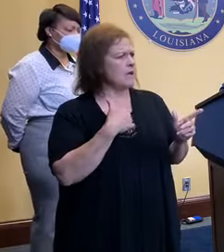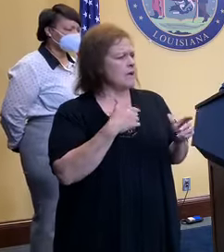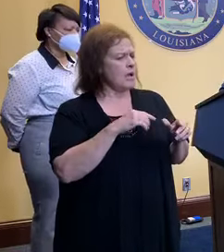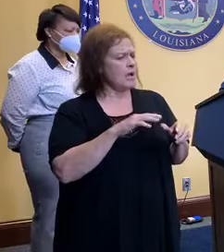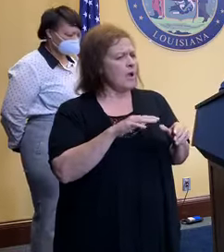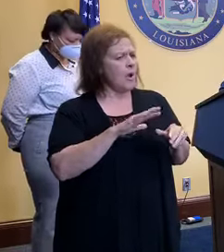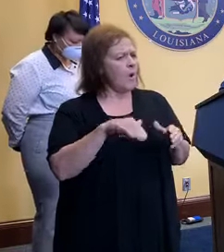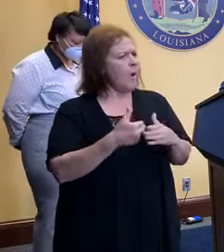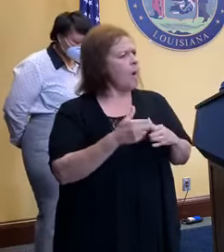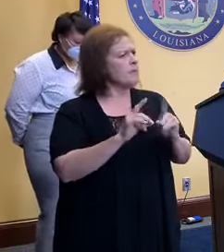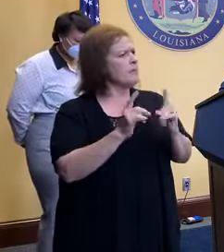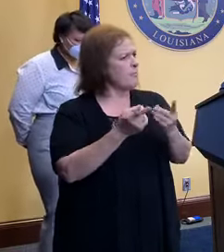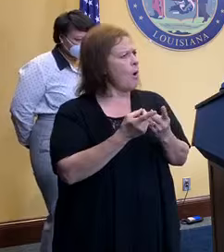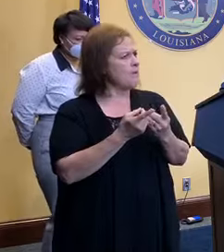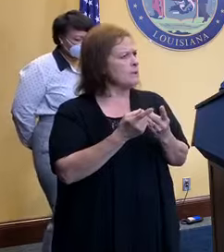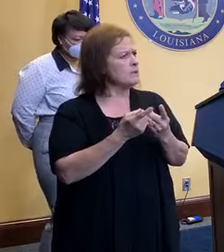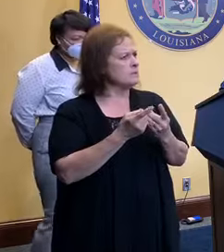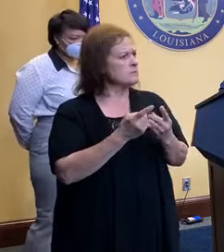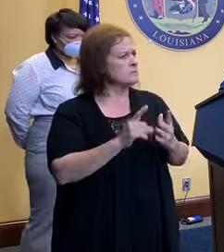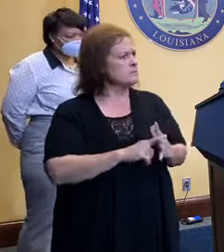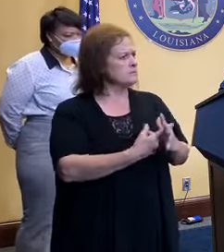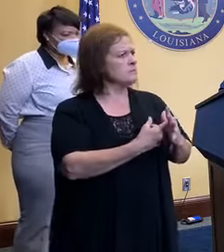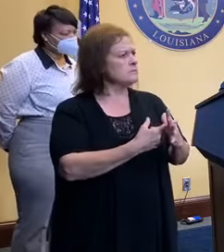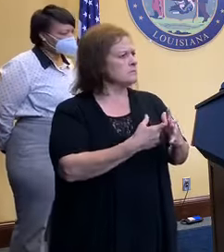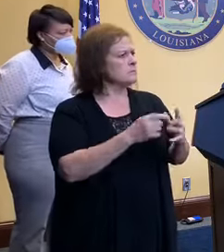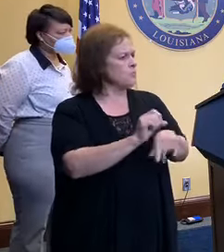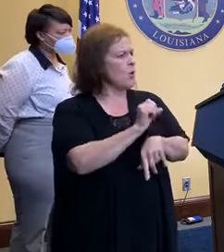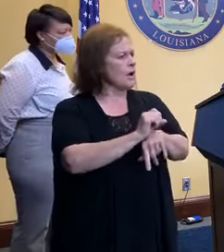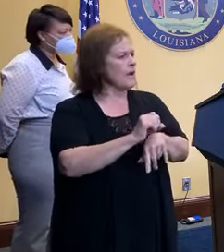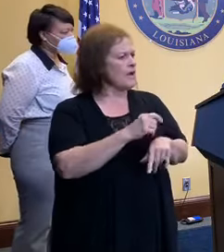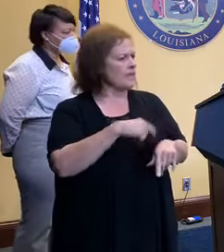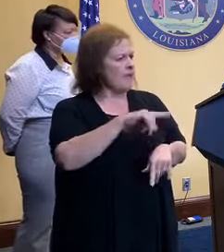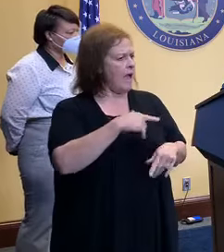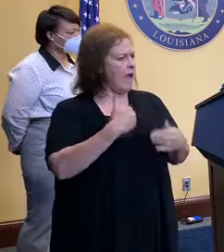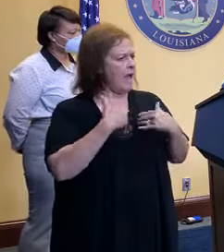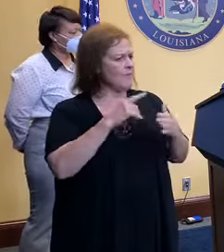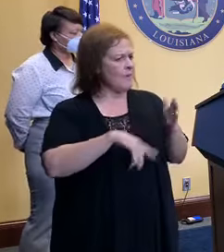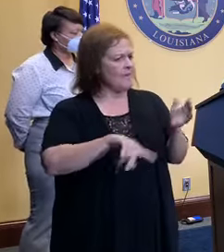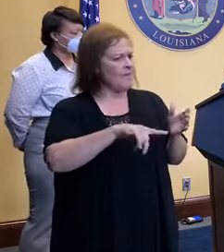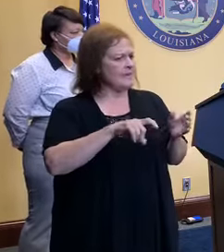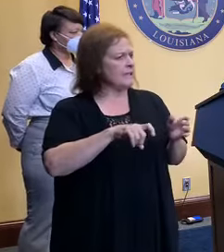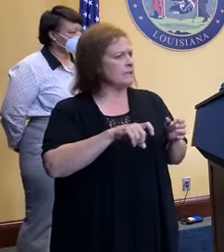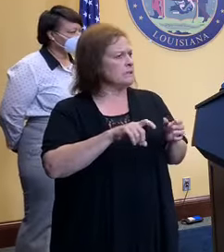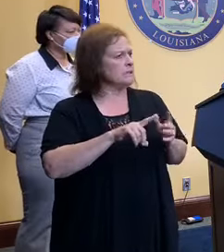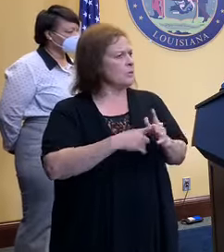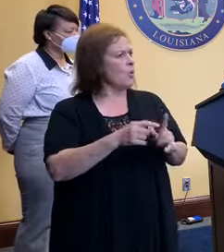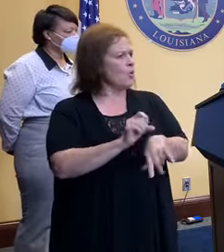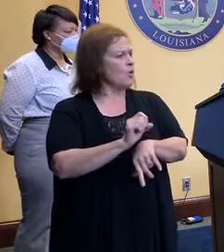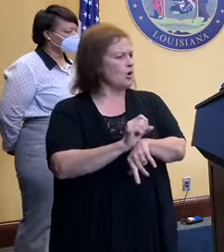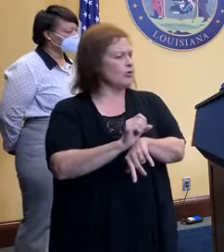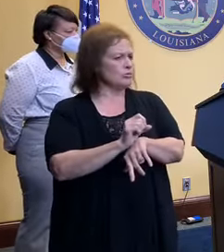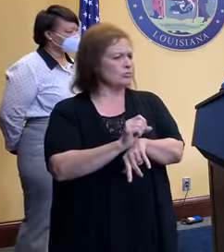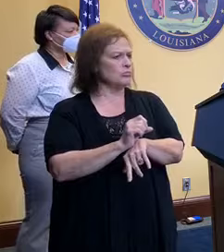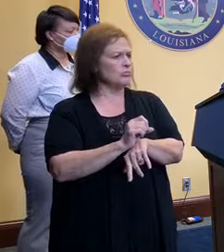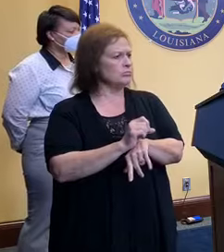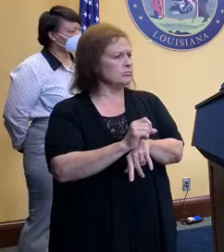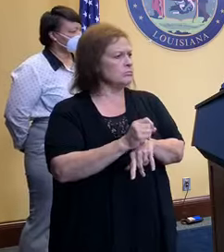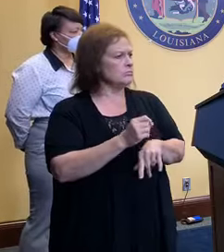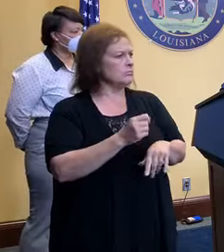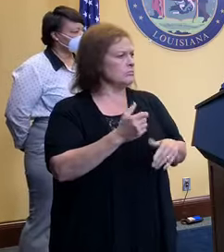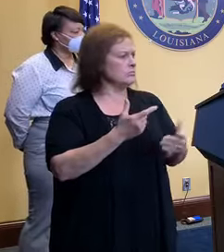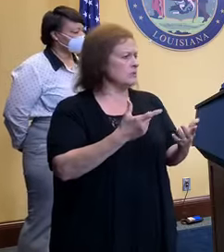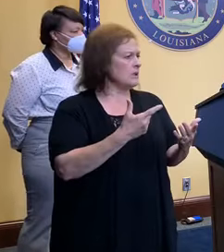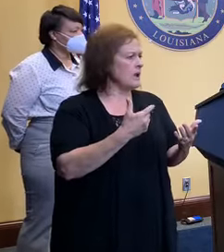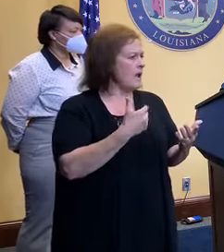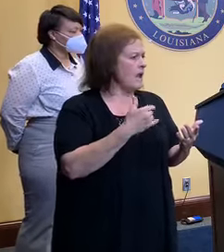are working. They're fully restored, meaning they have the tools that they need to work. They have core